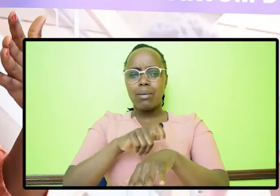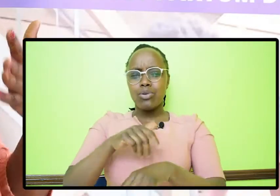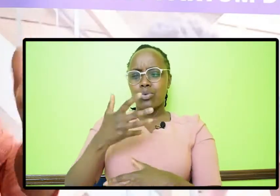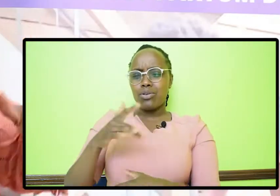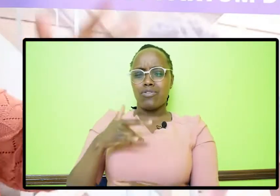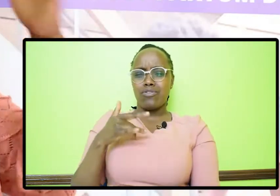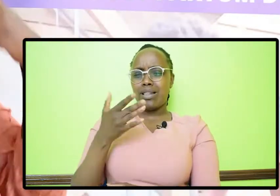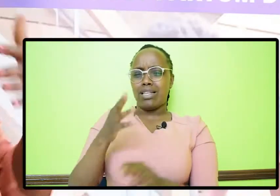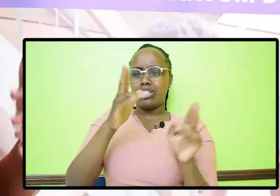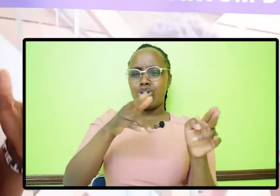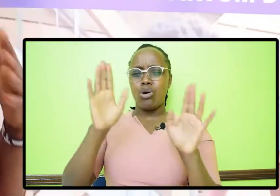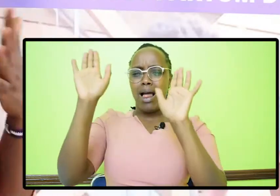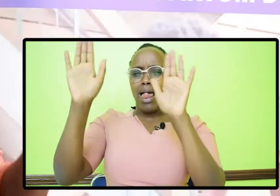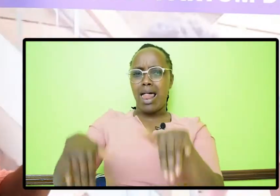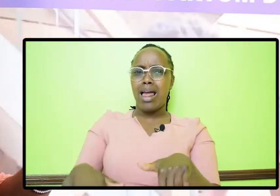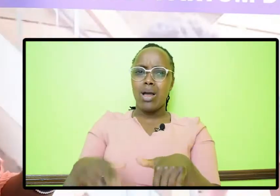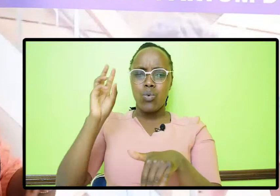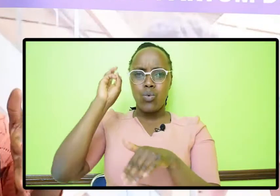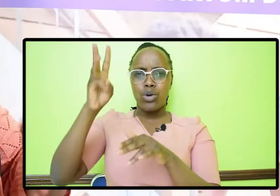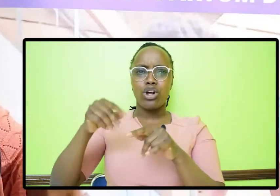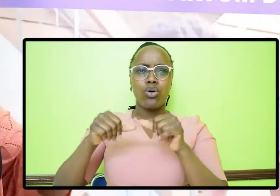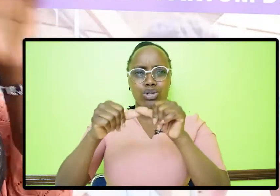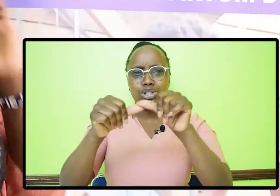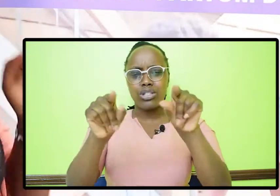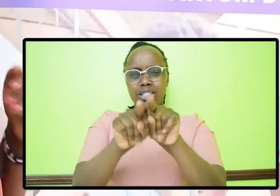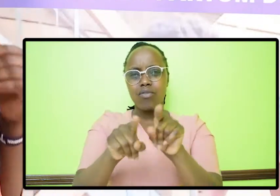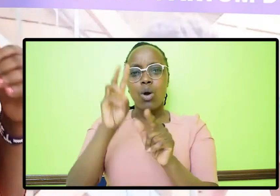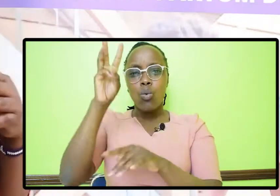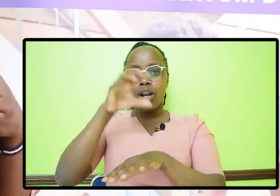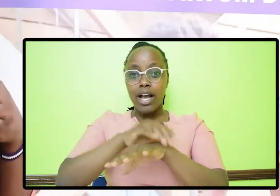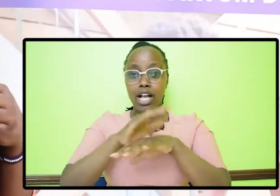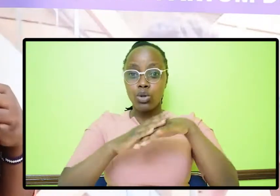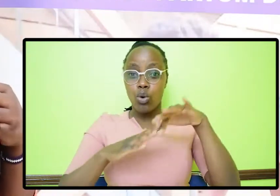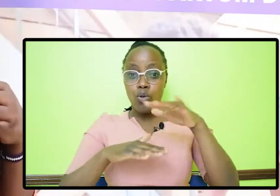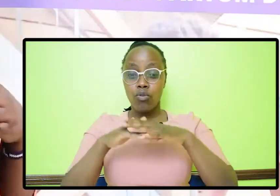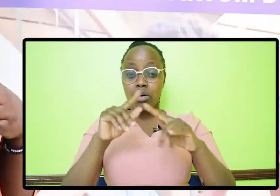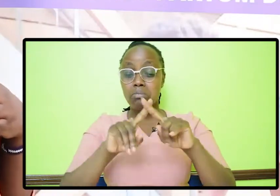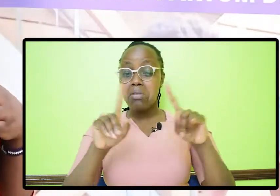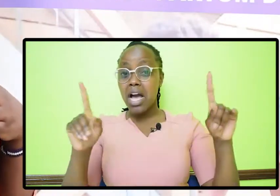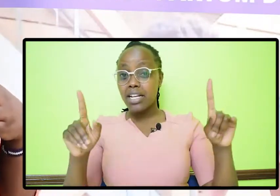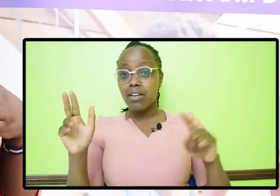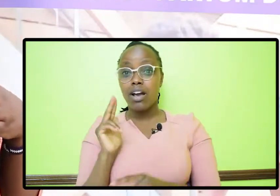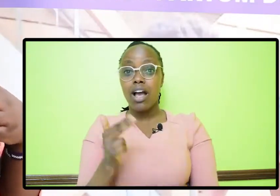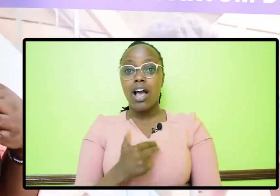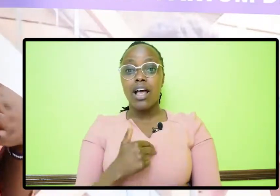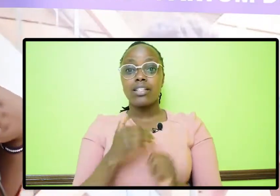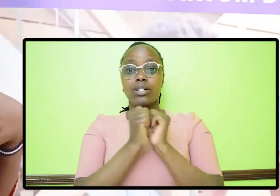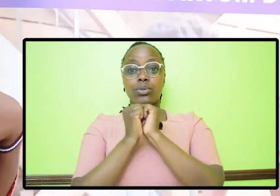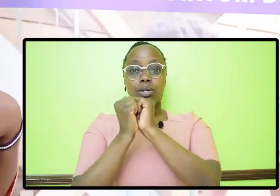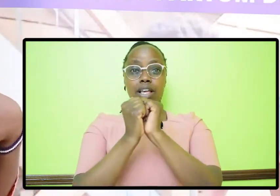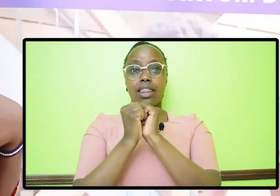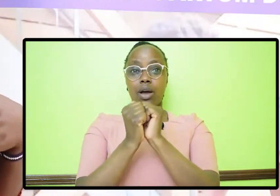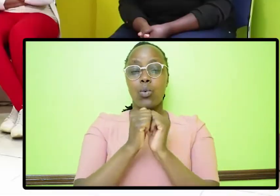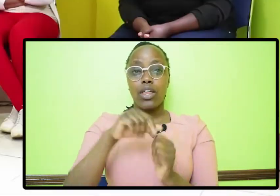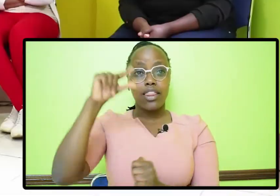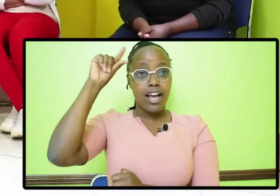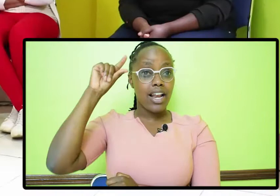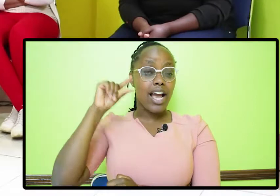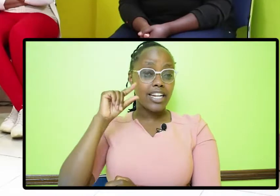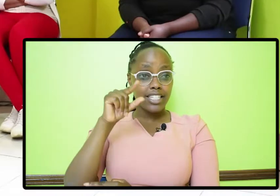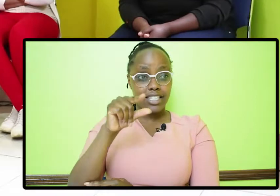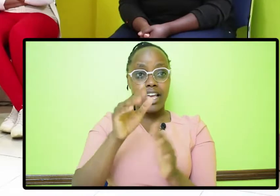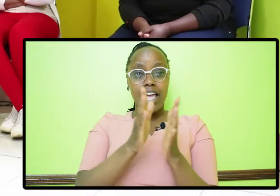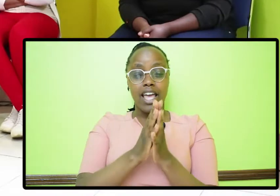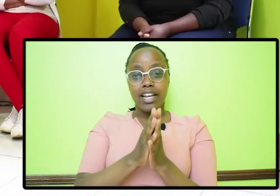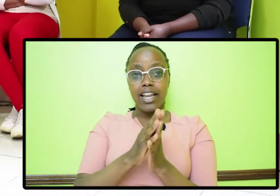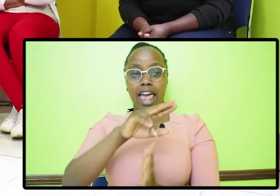Sometimes we think that nature will just take its course and they just get comfort. But we are here with Gladys,